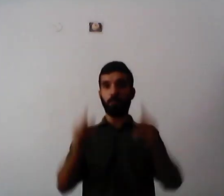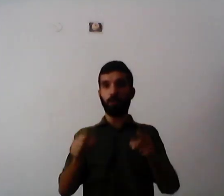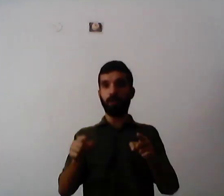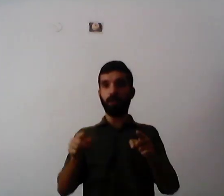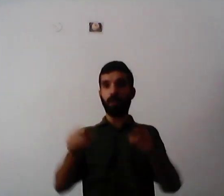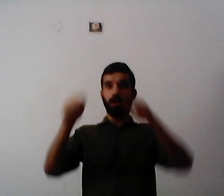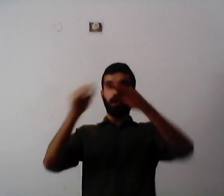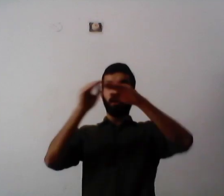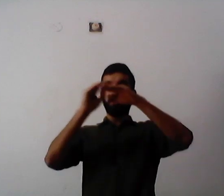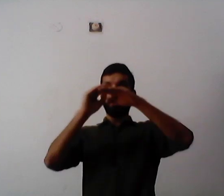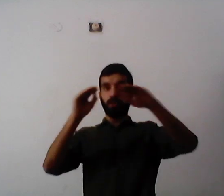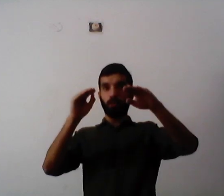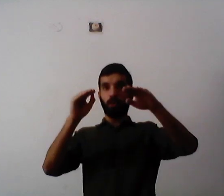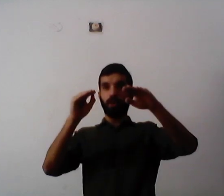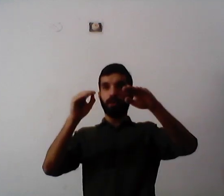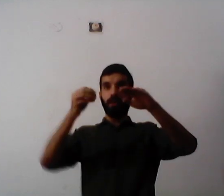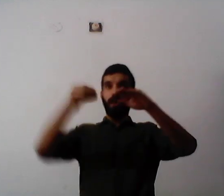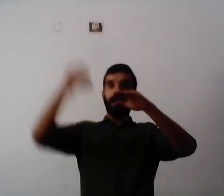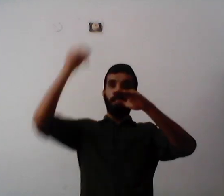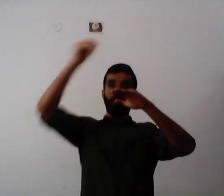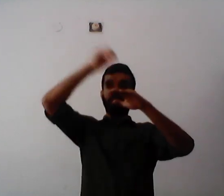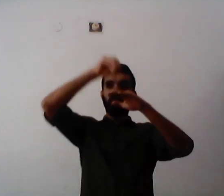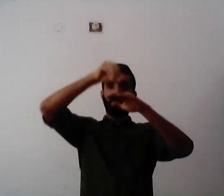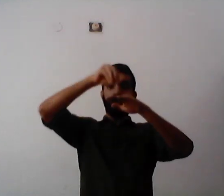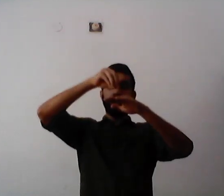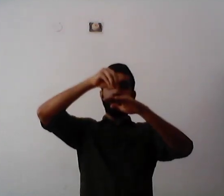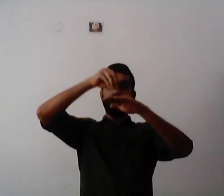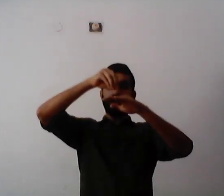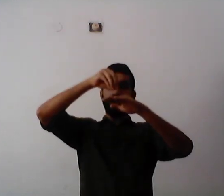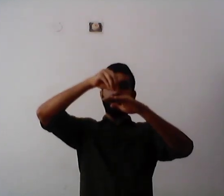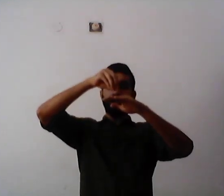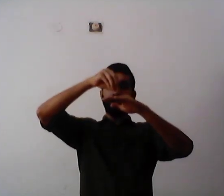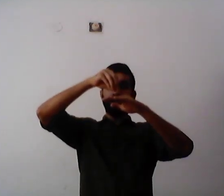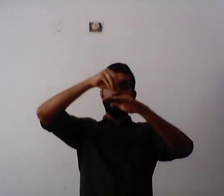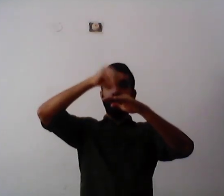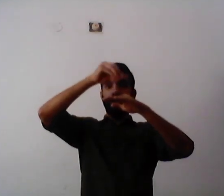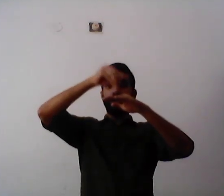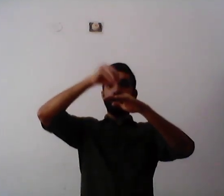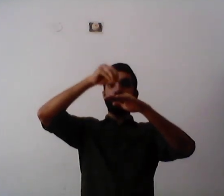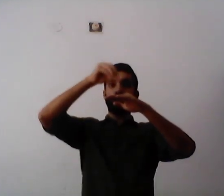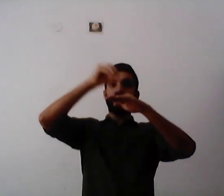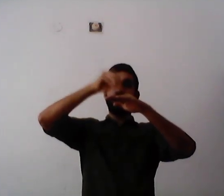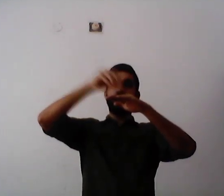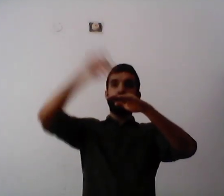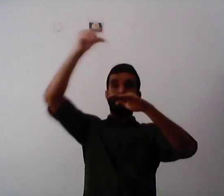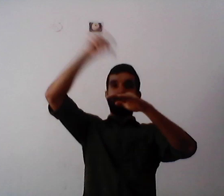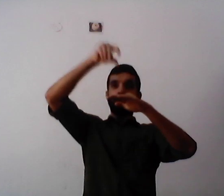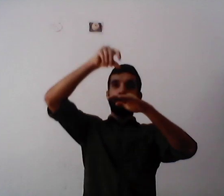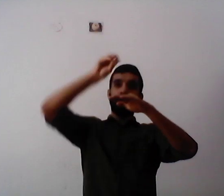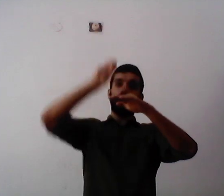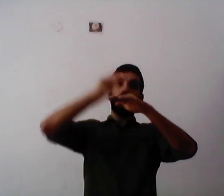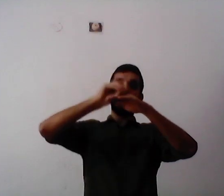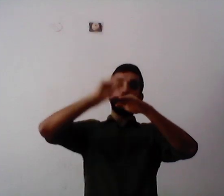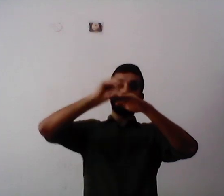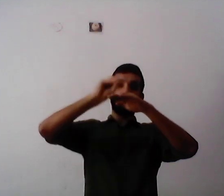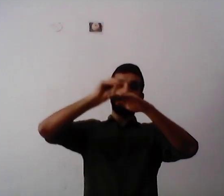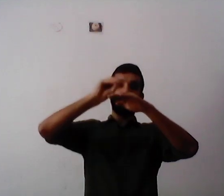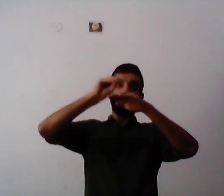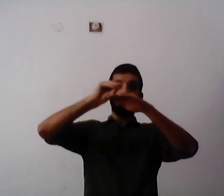bottle, there is water, and above that water there is carbon dioxide, and you seal the bottle with high pressure of carbon dioxide.